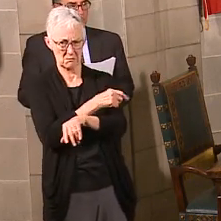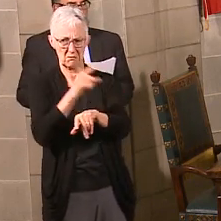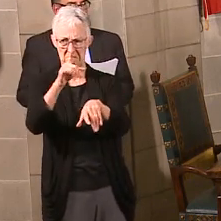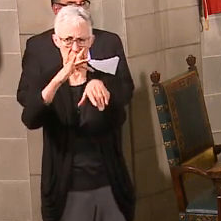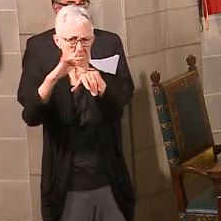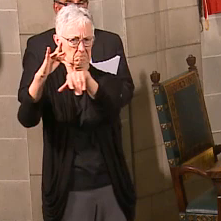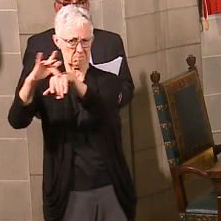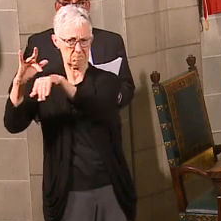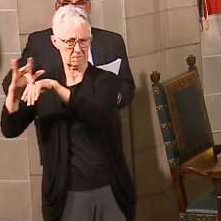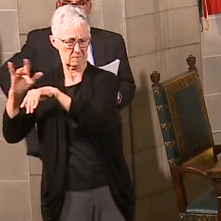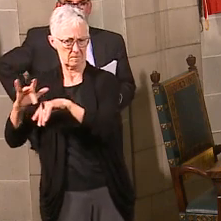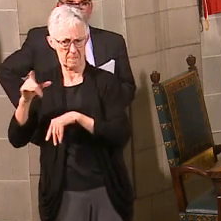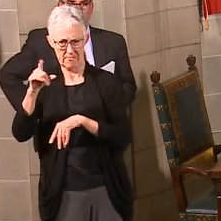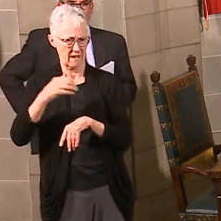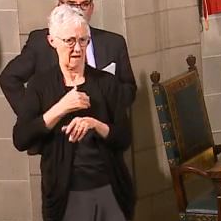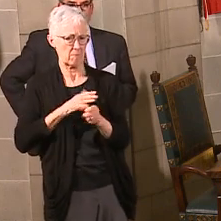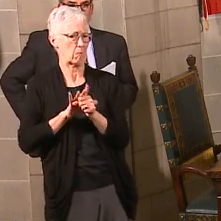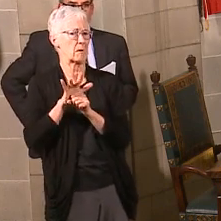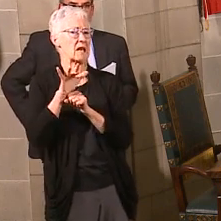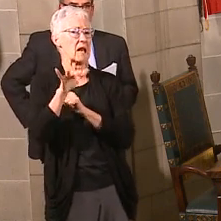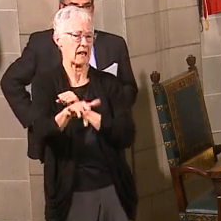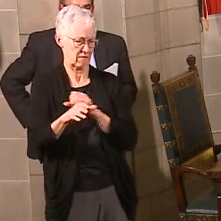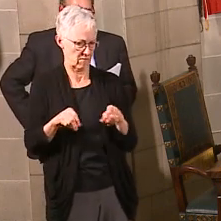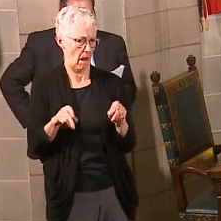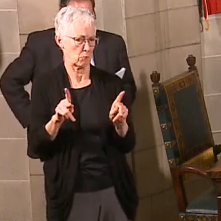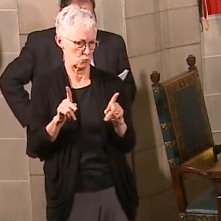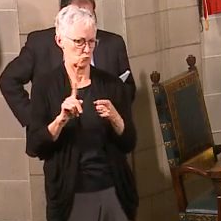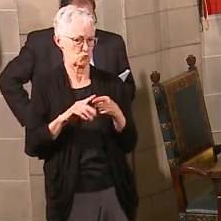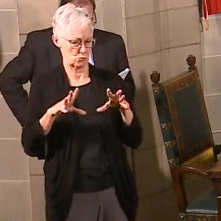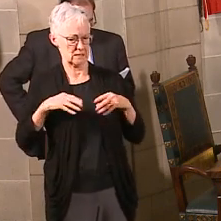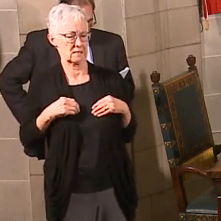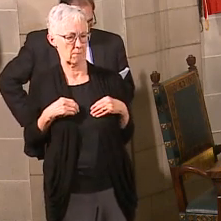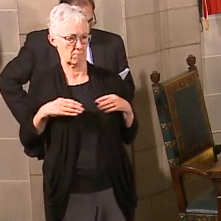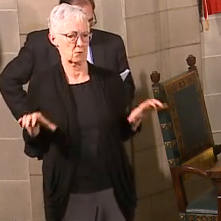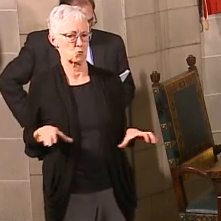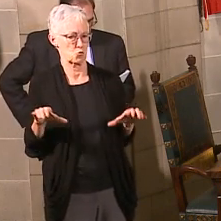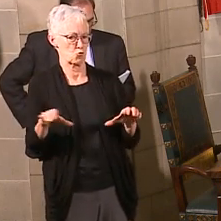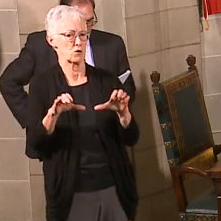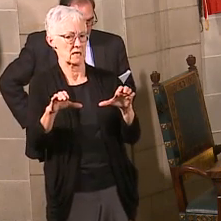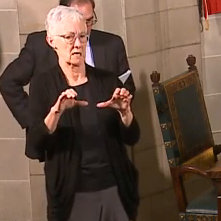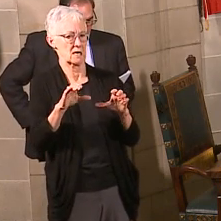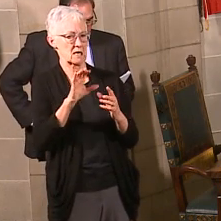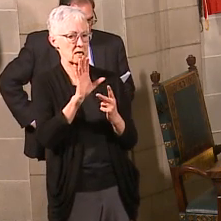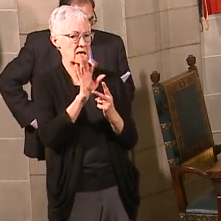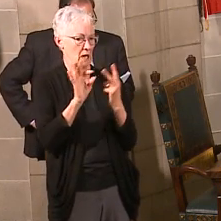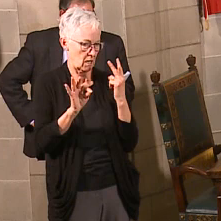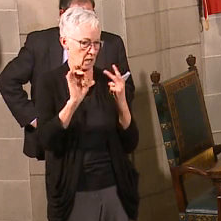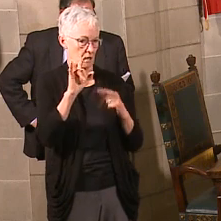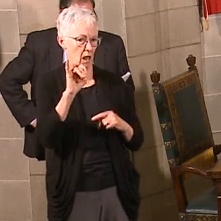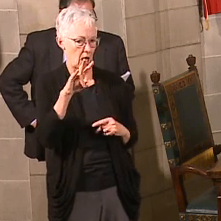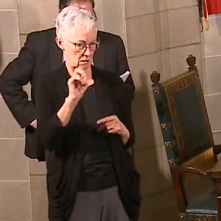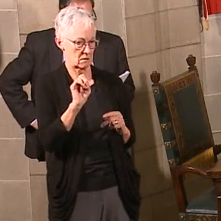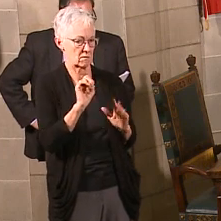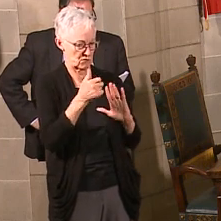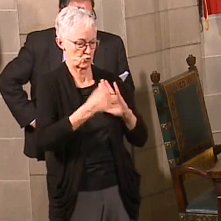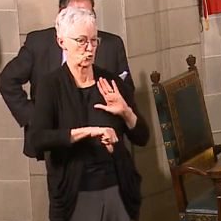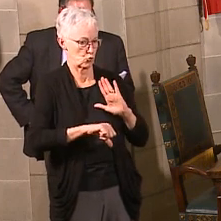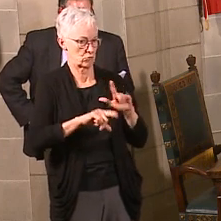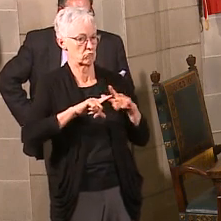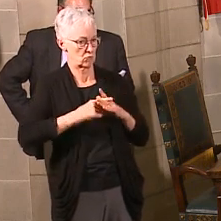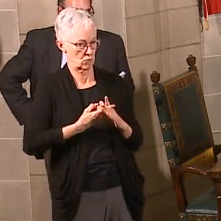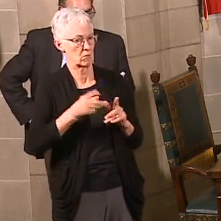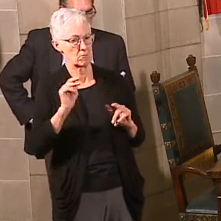you look around the state and you see hospital utilization, we're not seeing that it's being overwhelmed. And so we believe we have the ability to start loosening some of these restrictions with